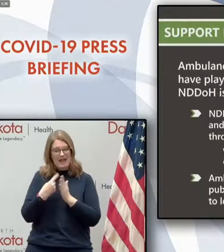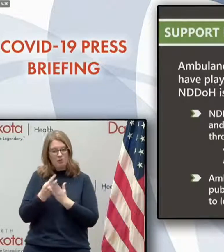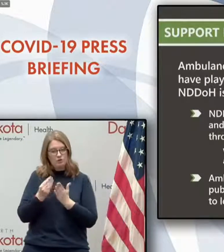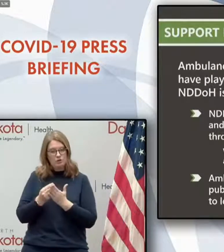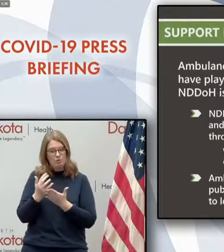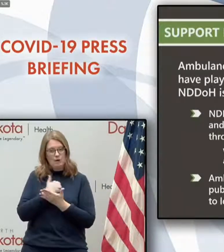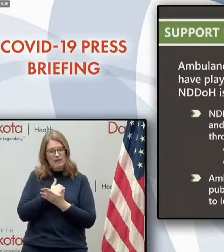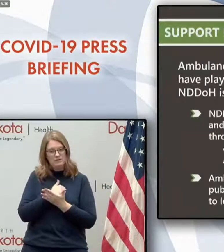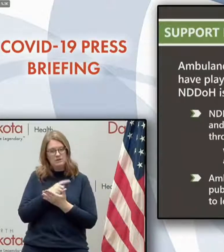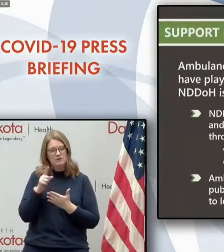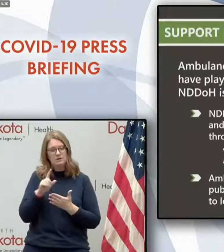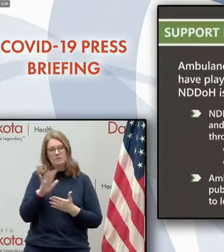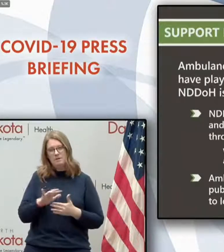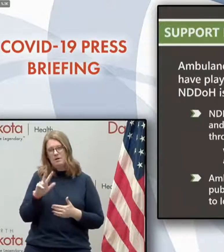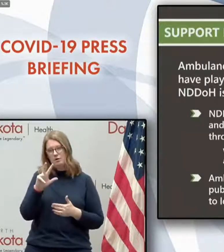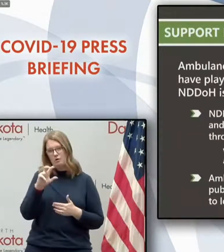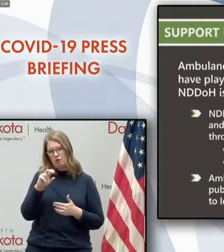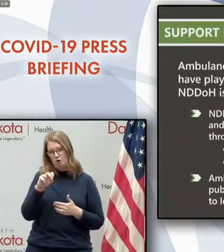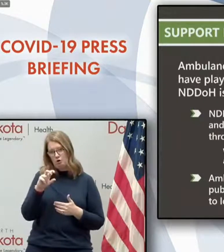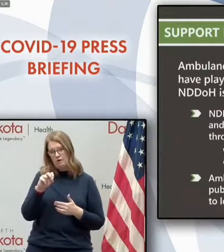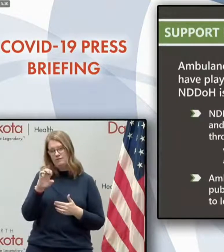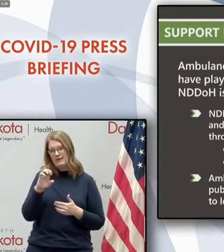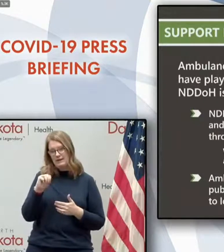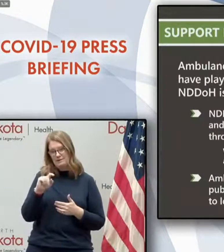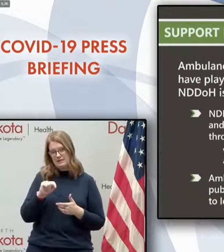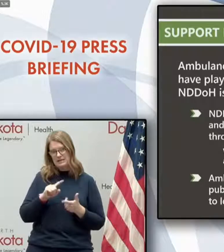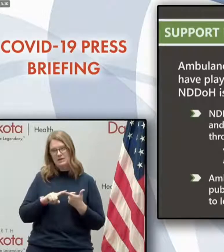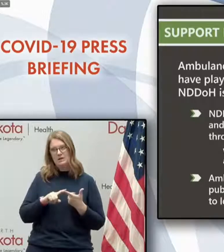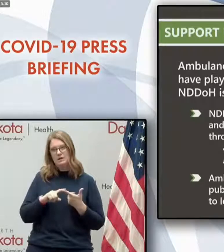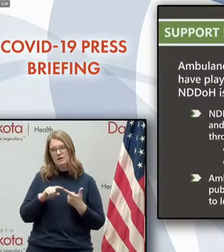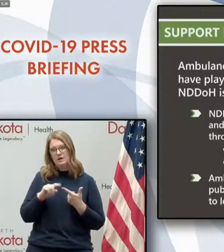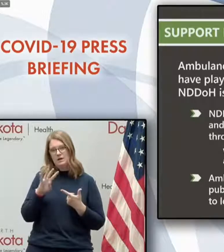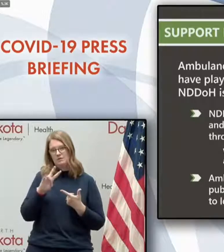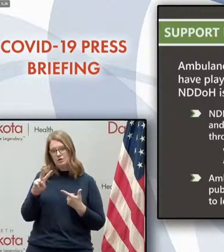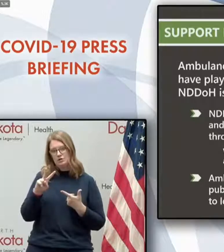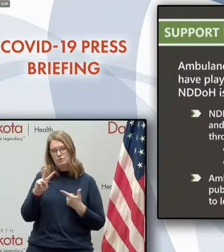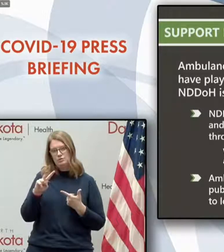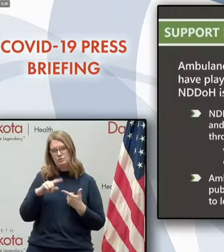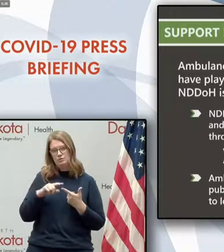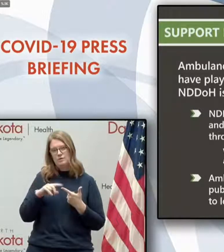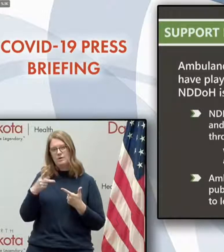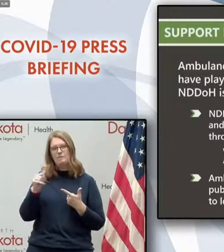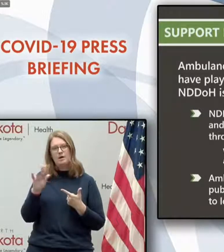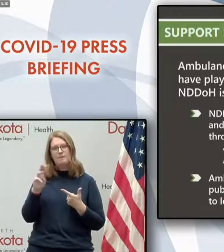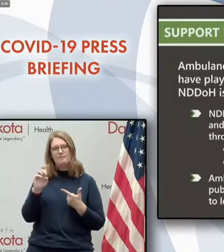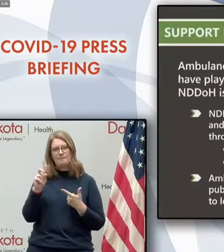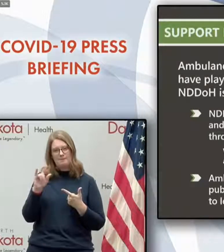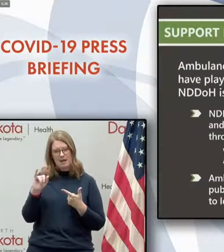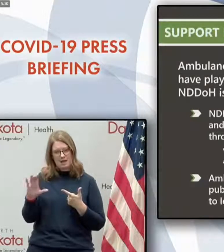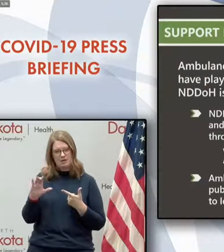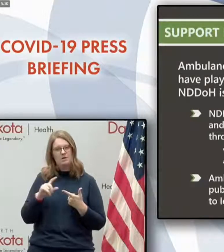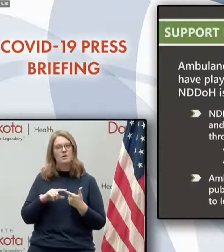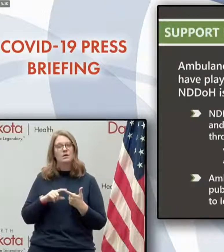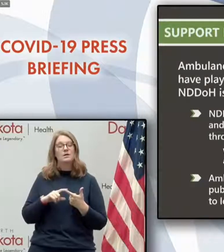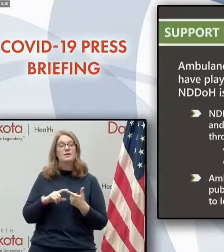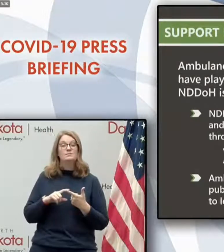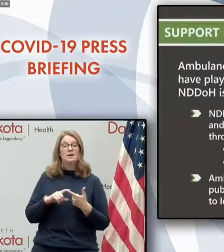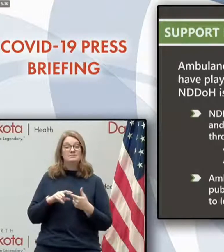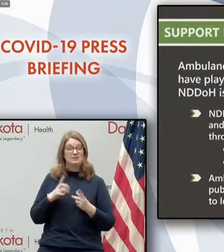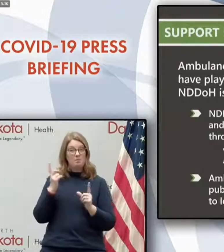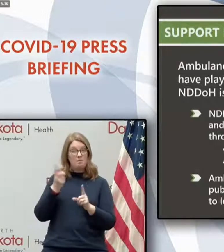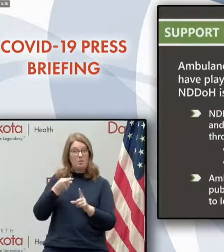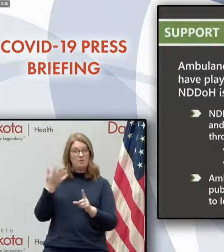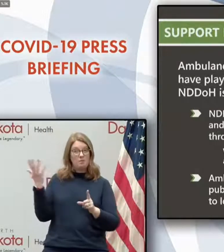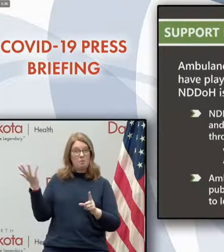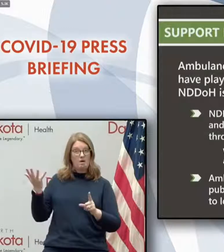be about 30 for EMTs and 42 for paramedics. The point of doing all this is, of